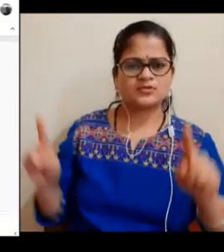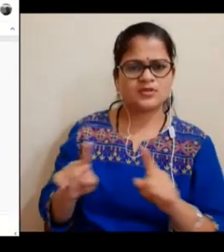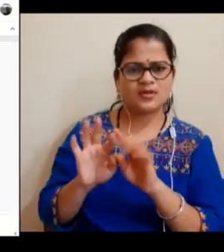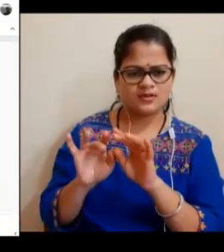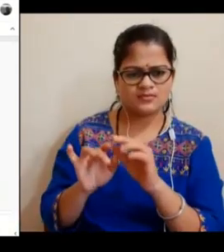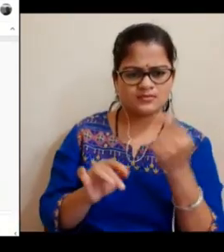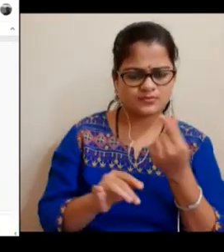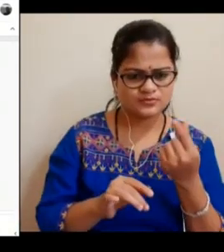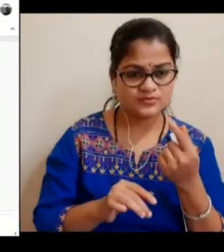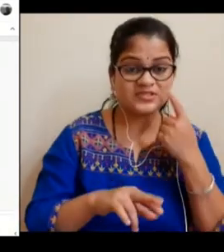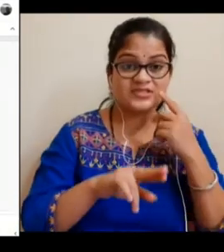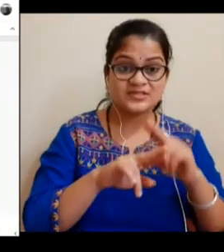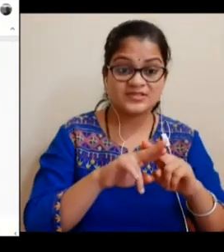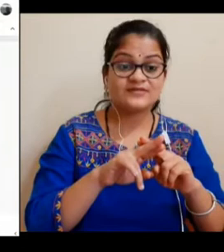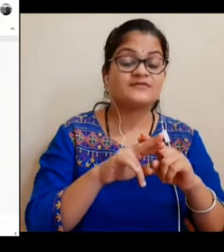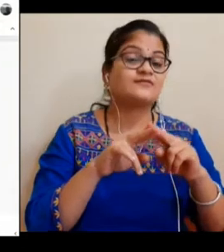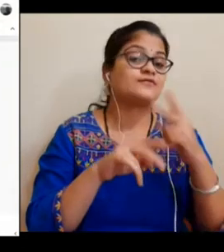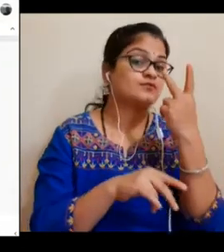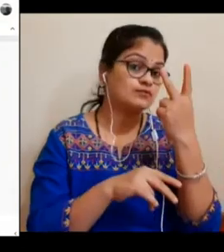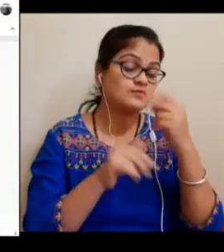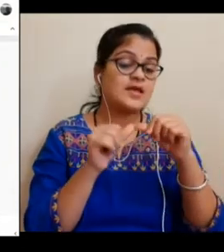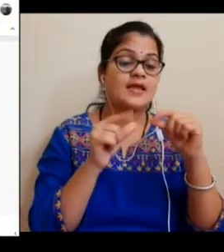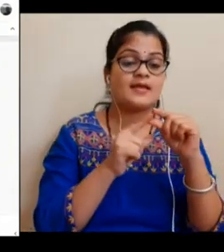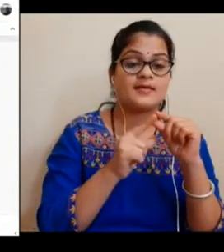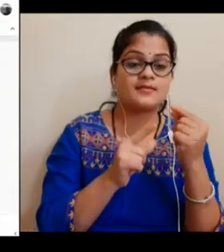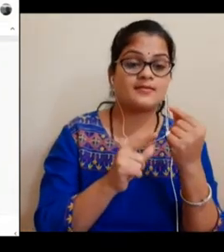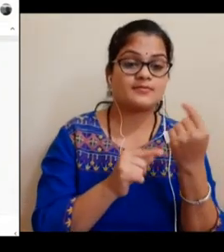PC? In the phone, if you're using two apps,